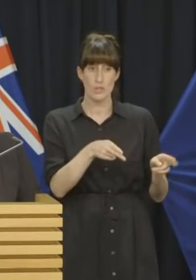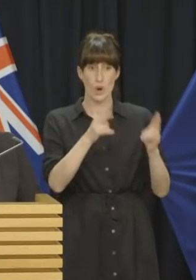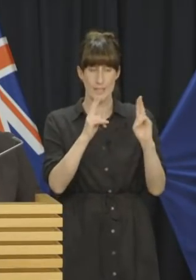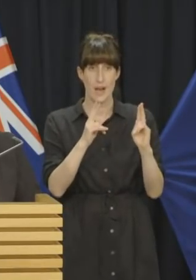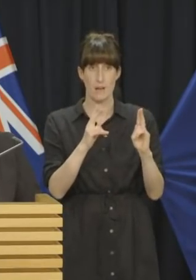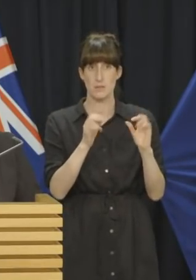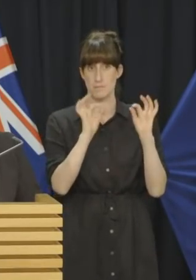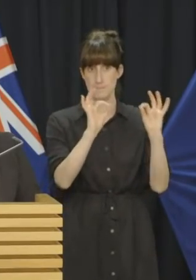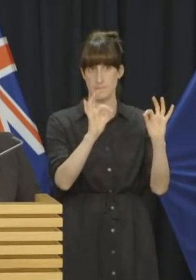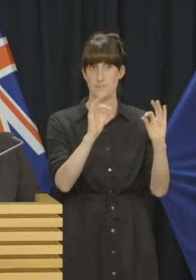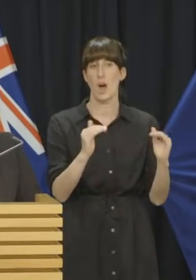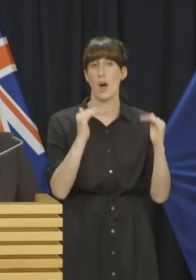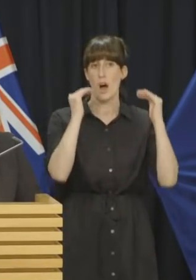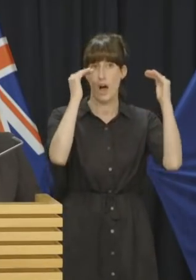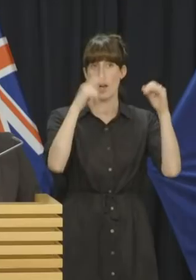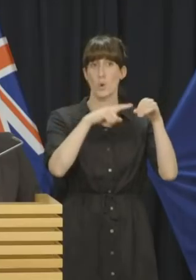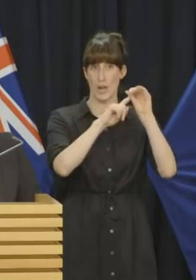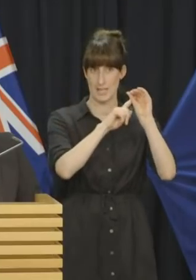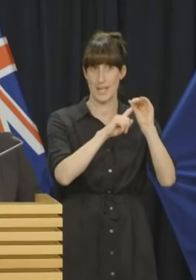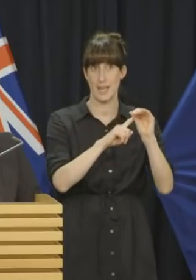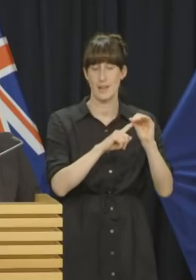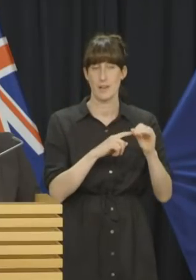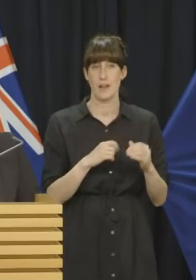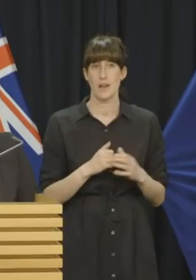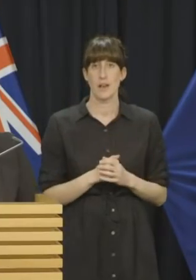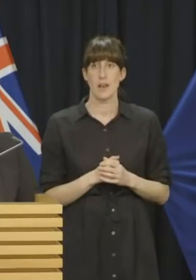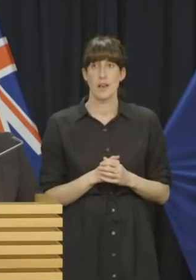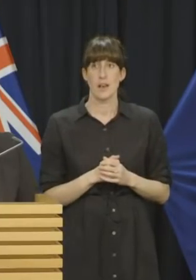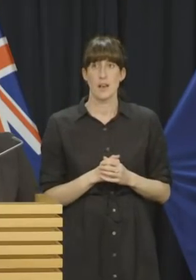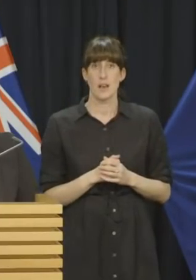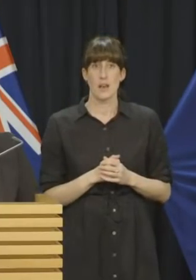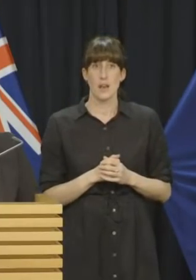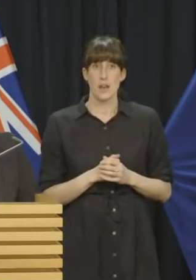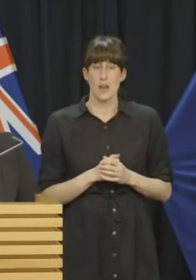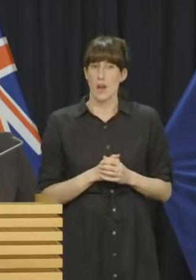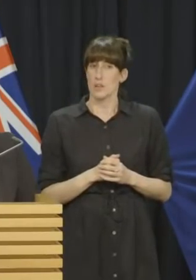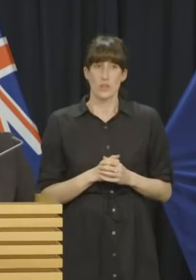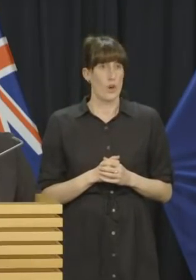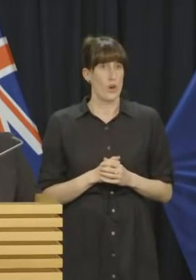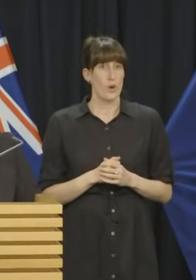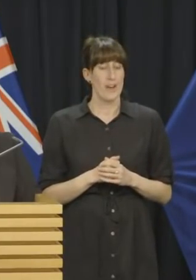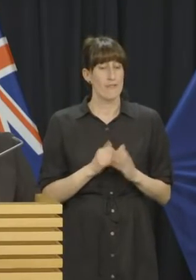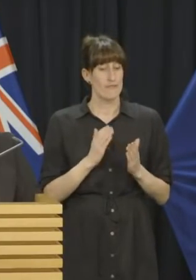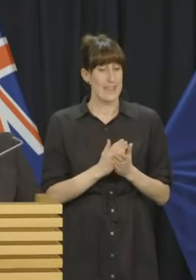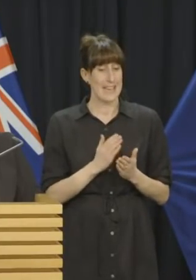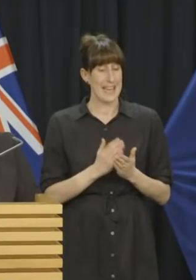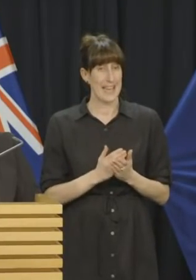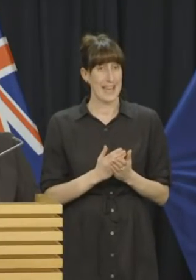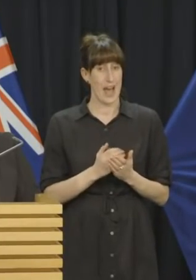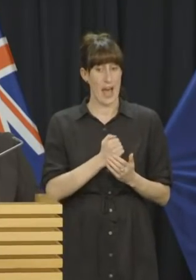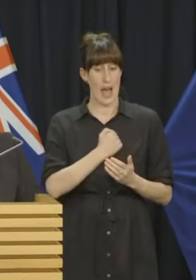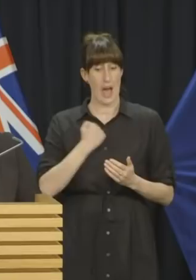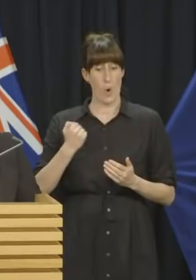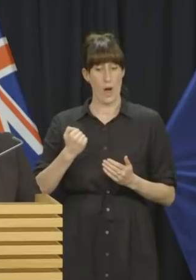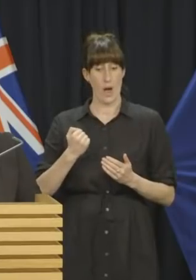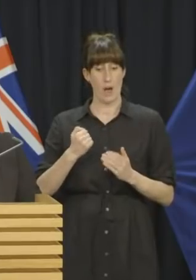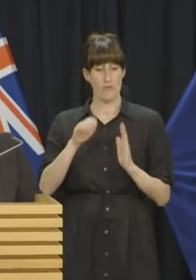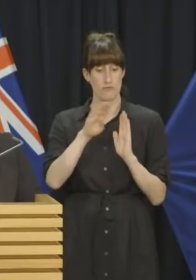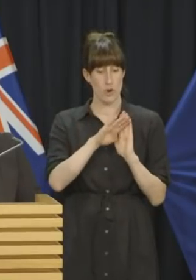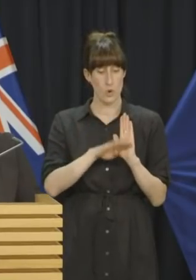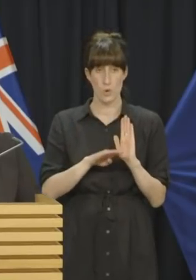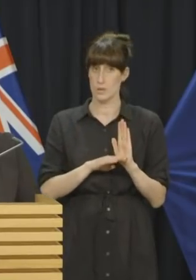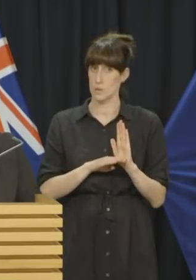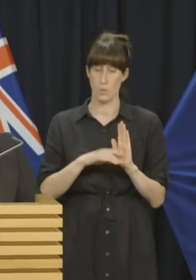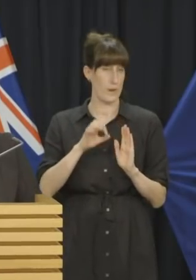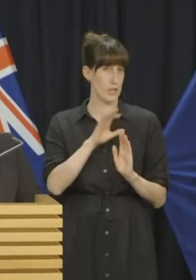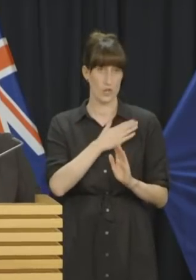meeting them. So we are not for one moment considering lowering our line of defence at the border in managed